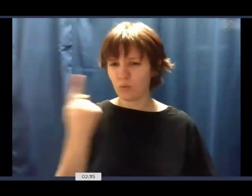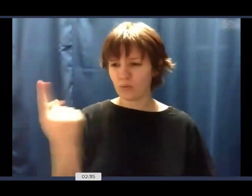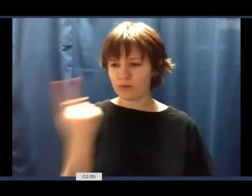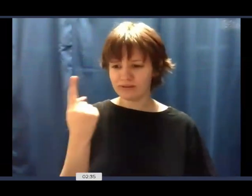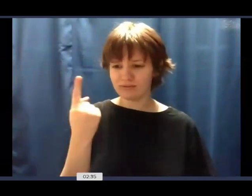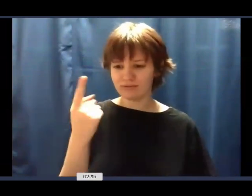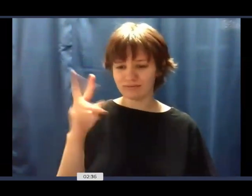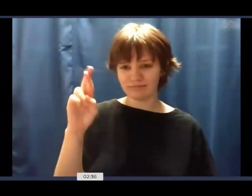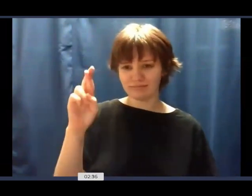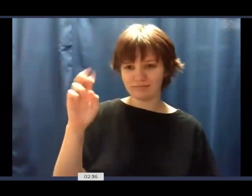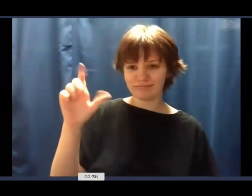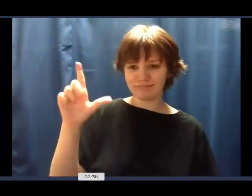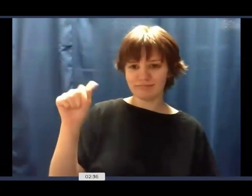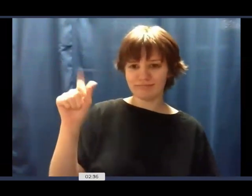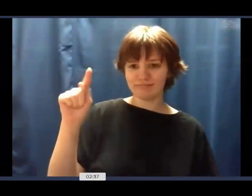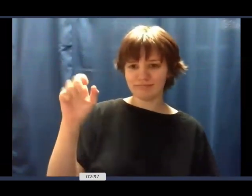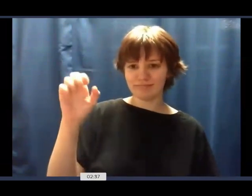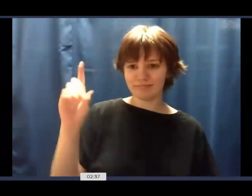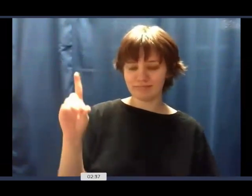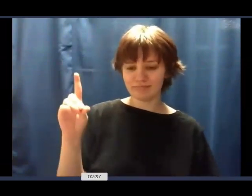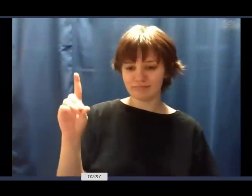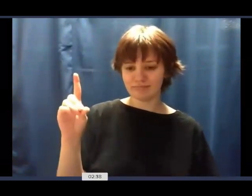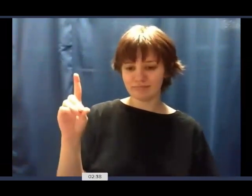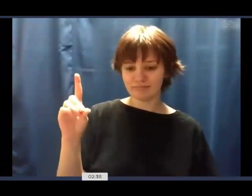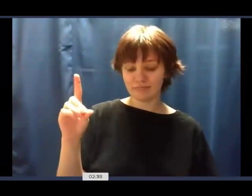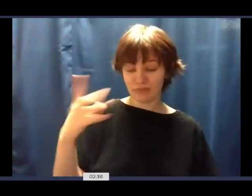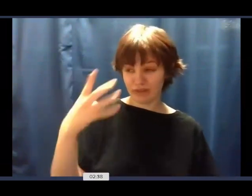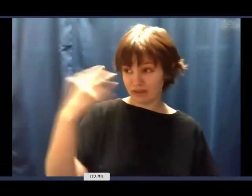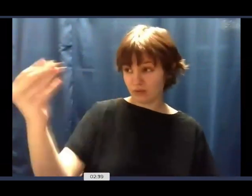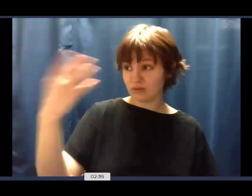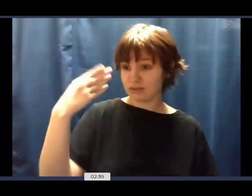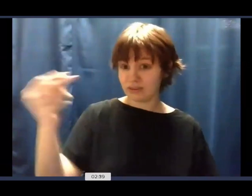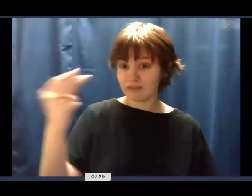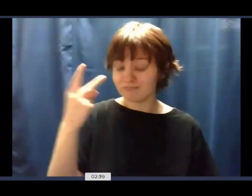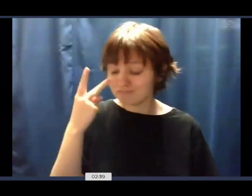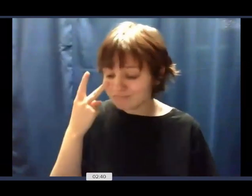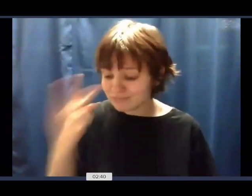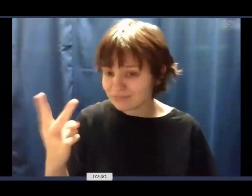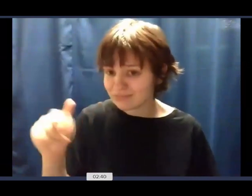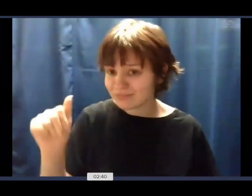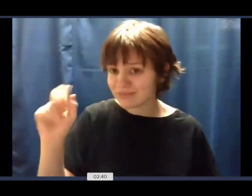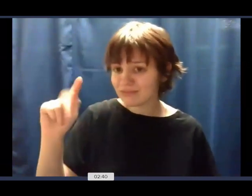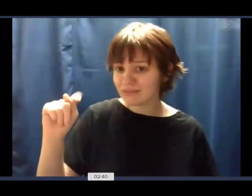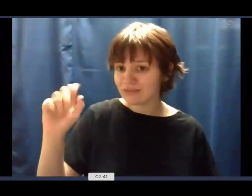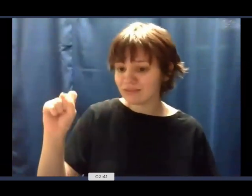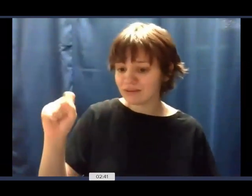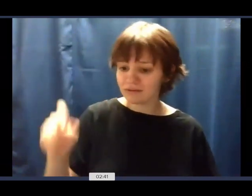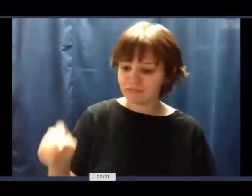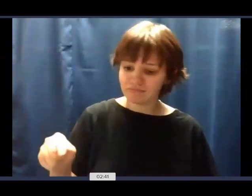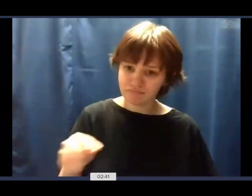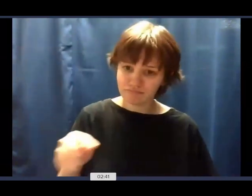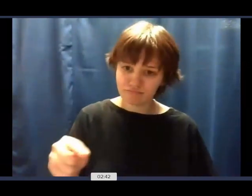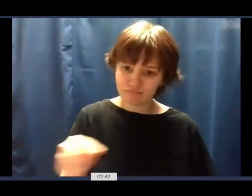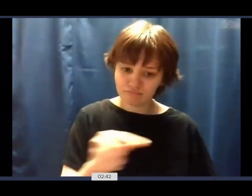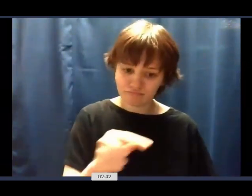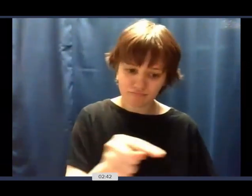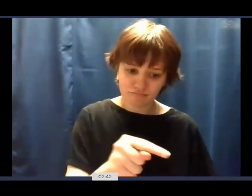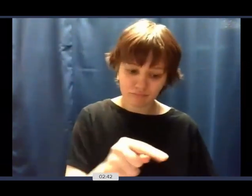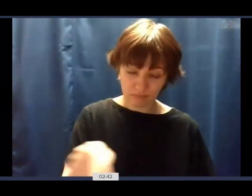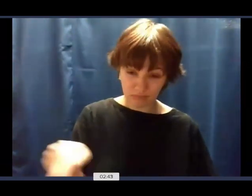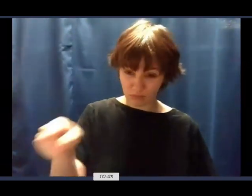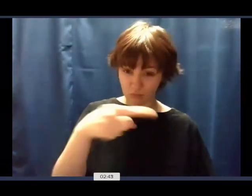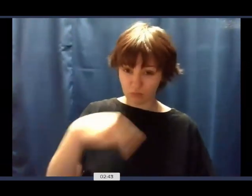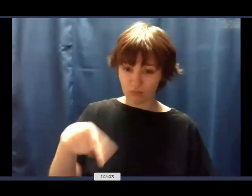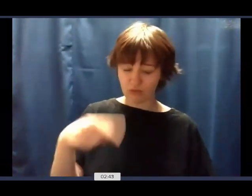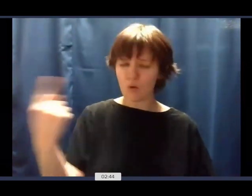And as a member of a colony, they relate to each other very differently than they do to ants from